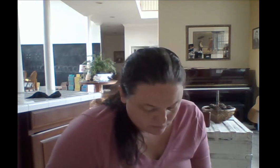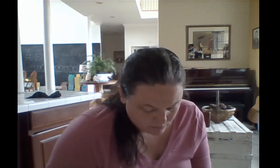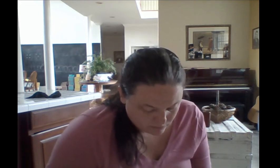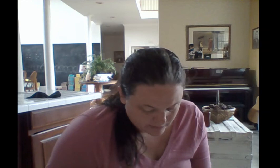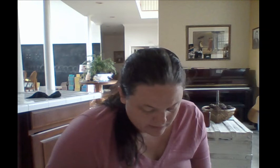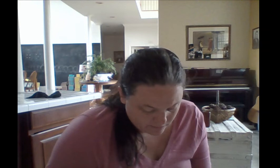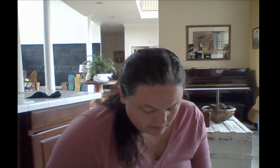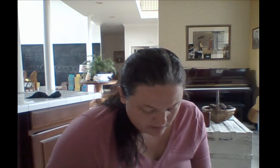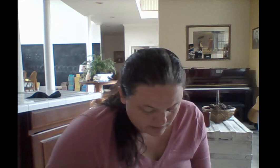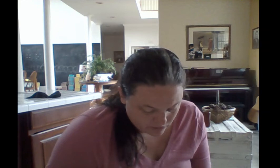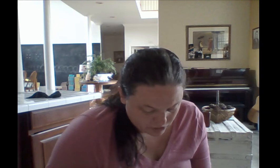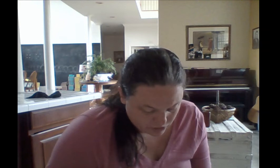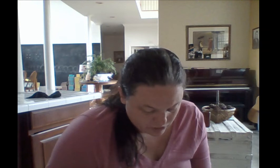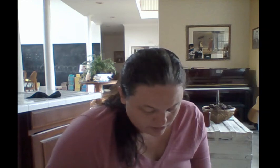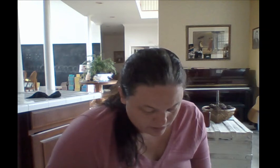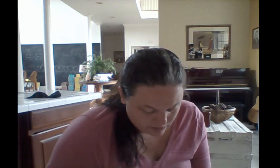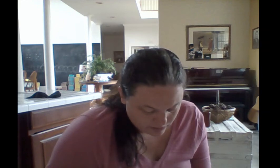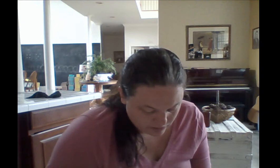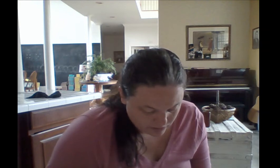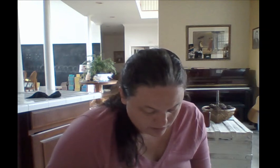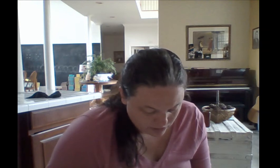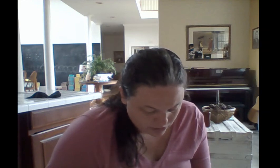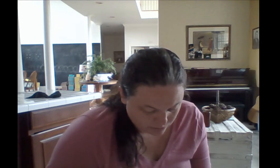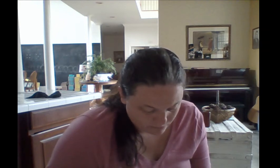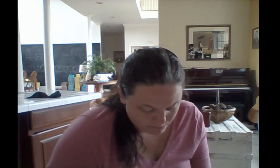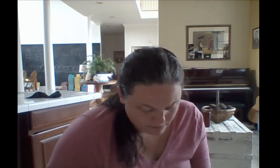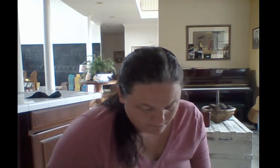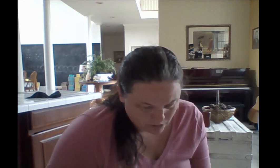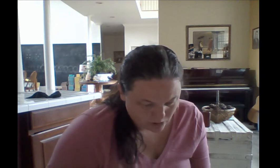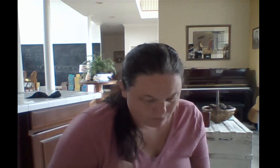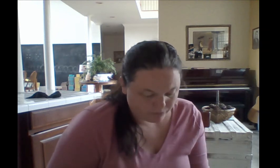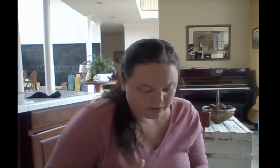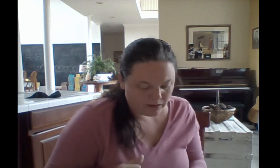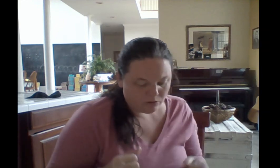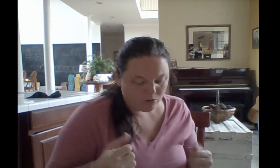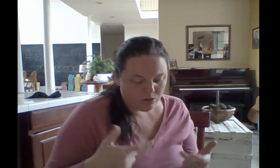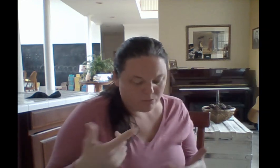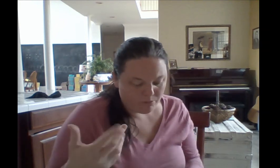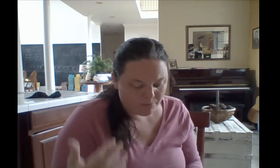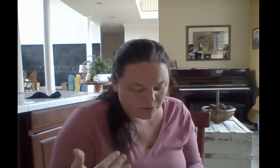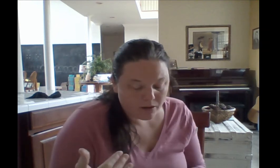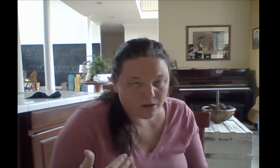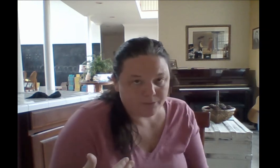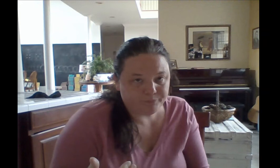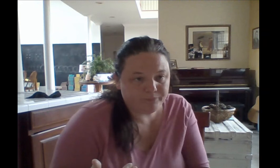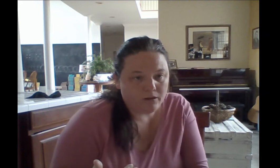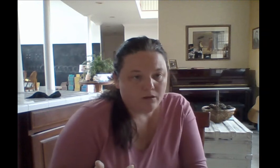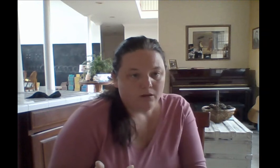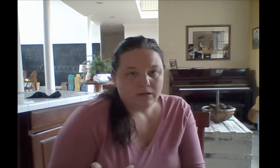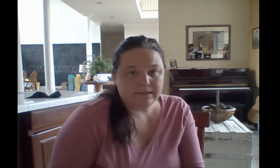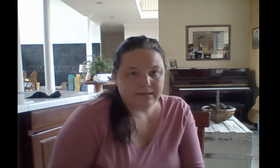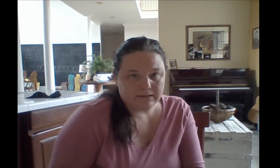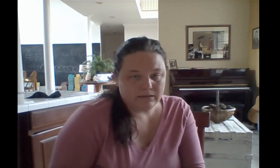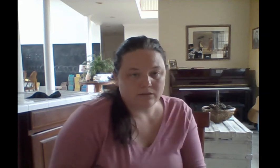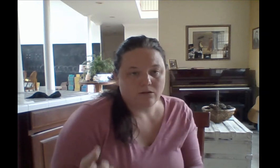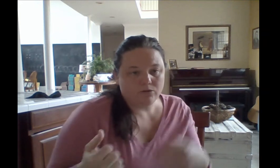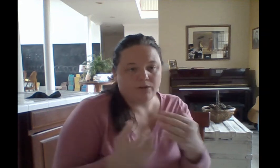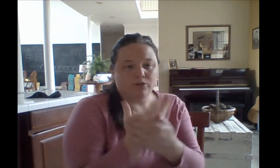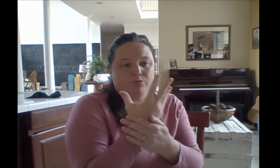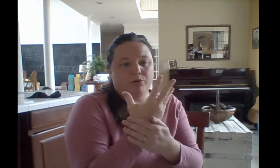The rest of these y'all should just remember, hopefully. Remember the seasons. So we have